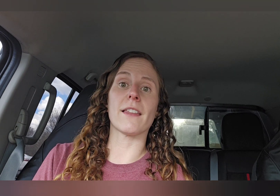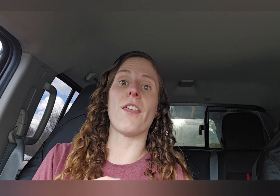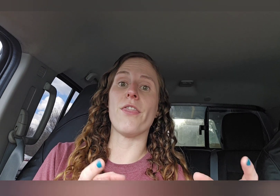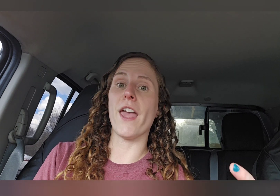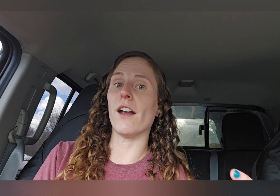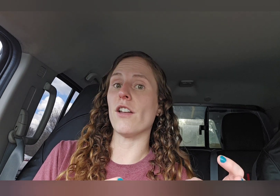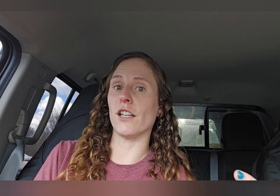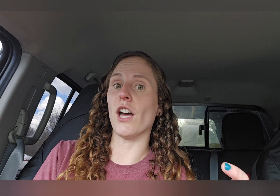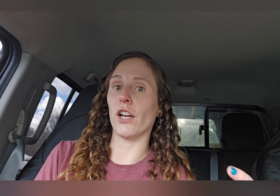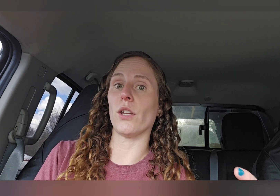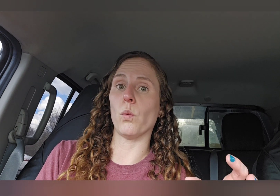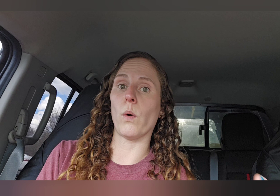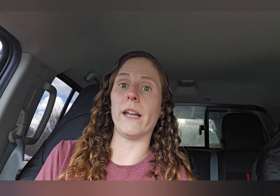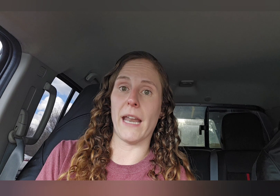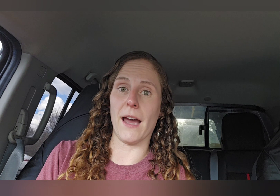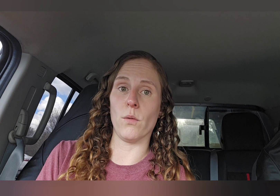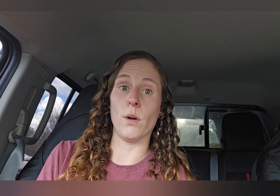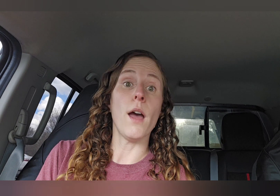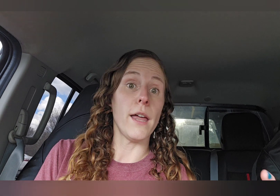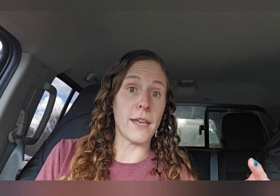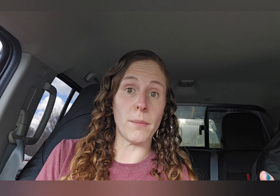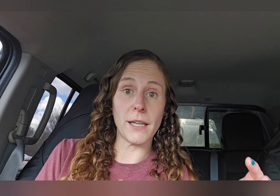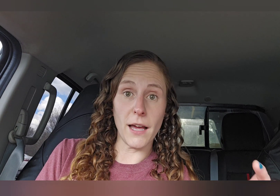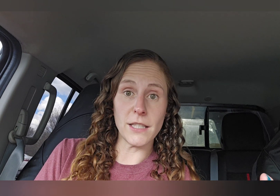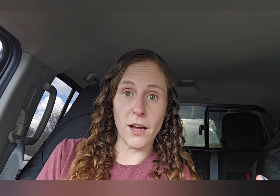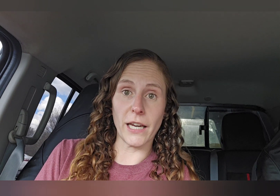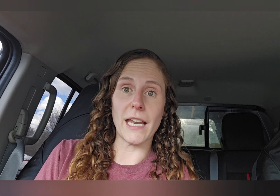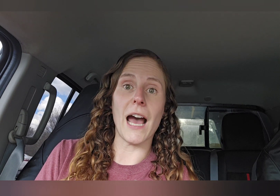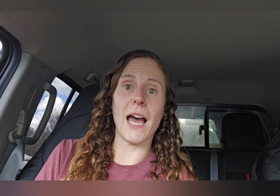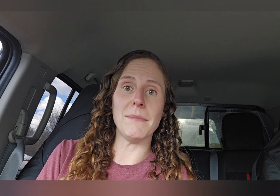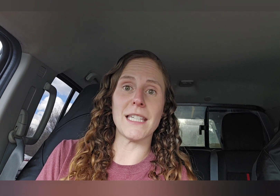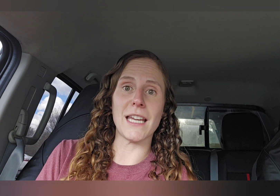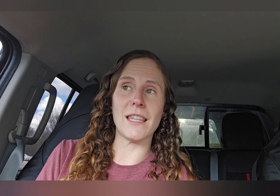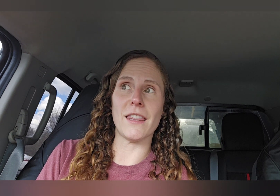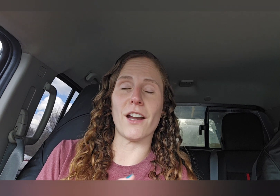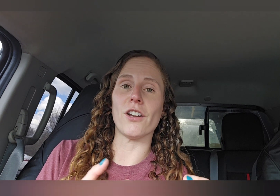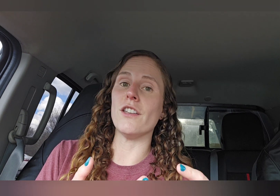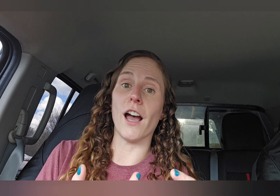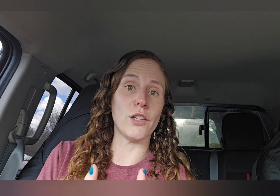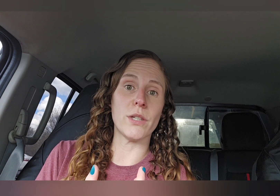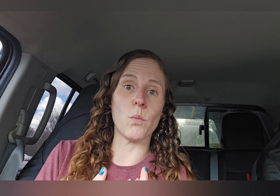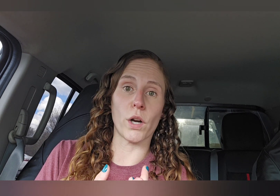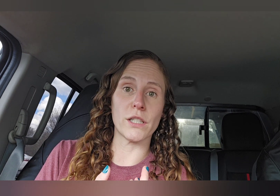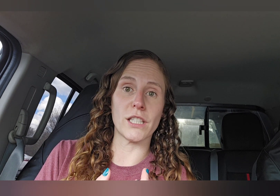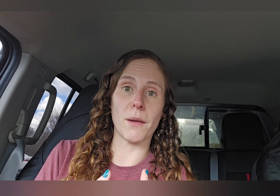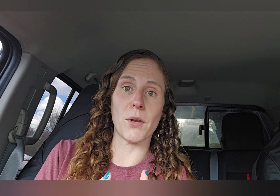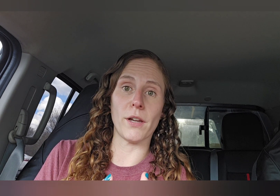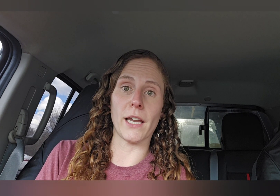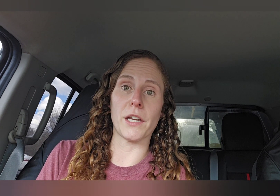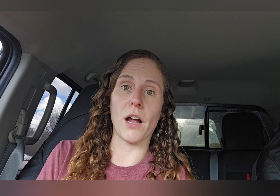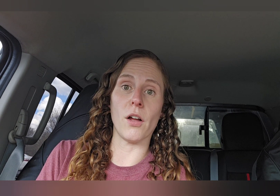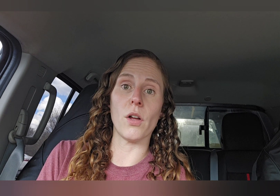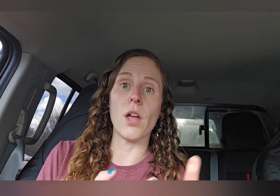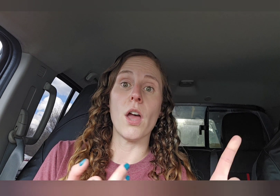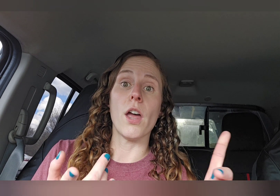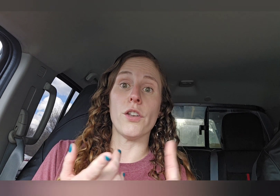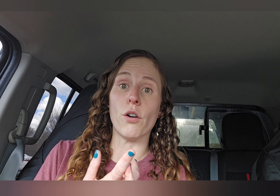that they're not talking right now. Now, by not talking, I'm saying that they are not using words to communicate at all. No